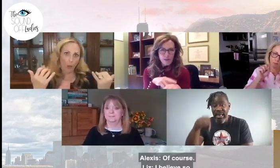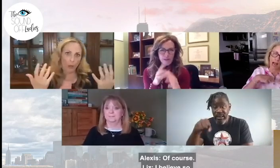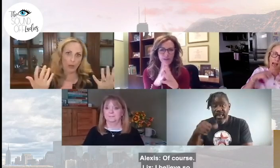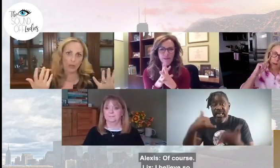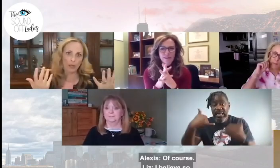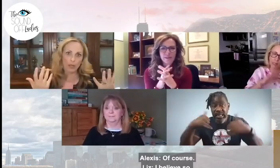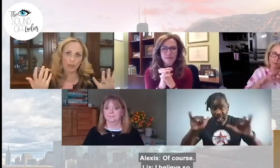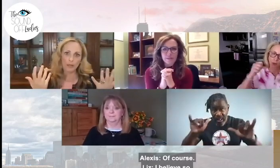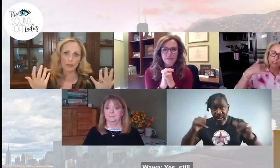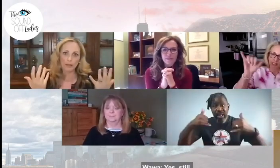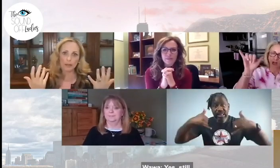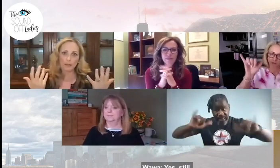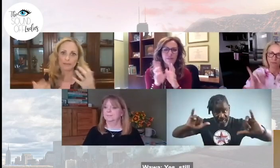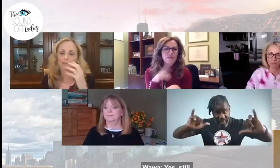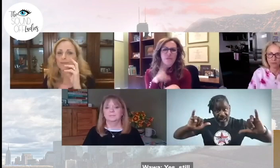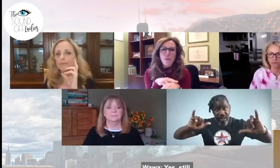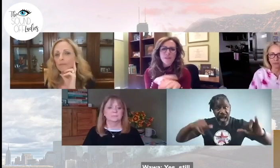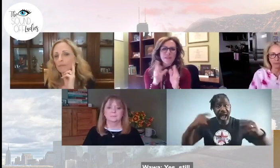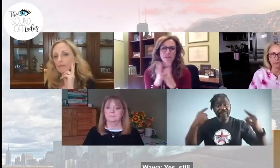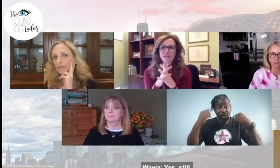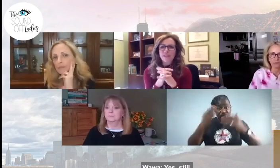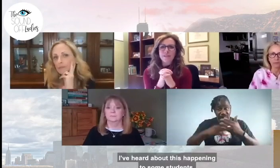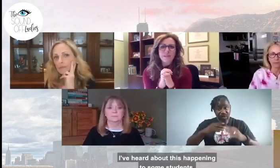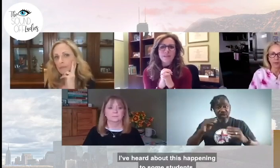And do you still recruit now? Yes, I still do.